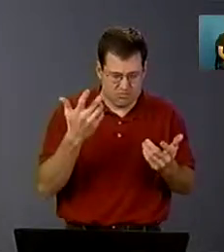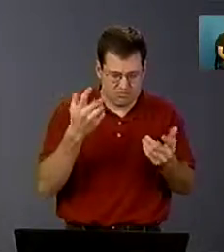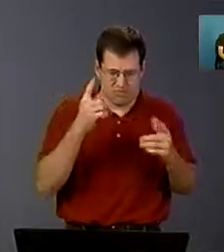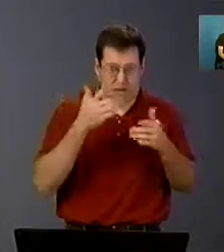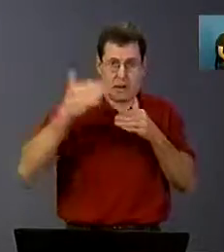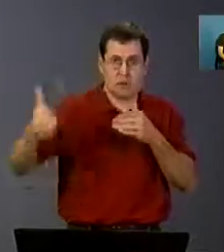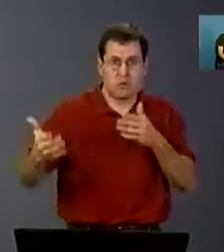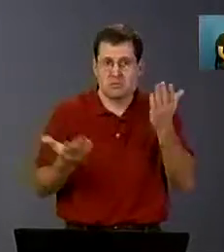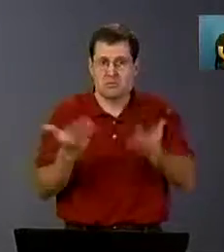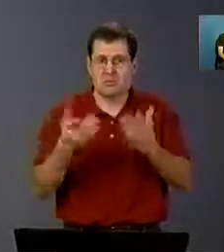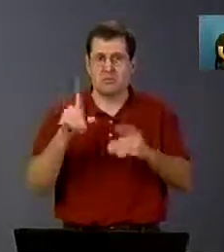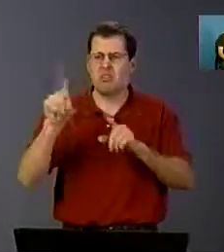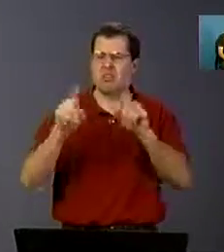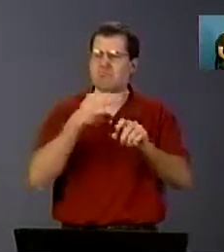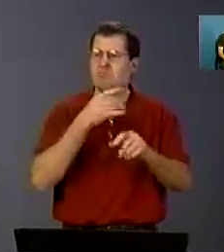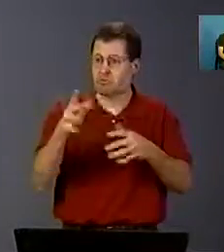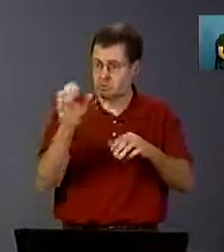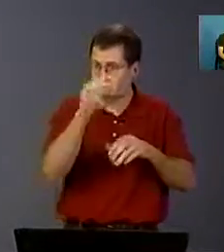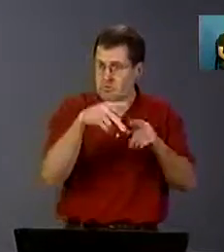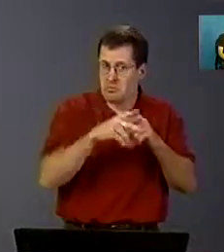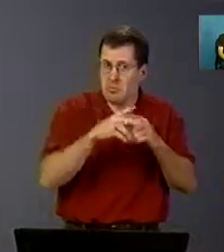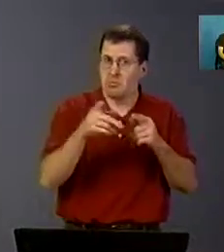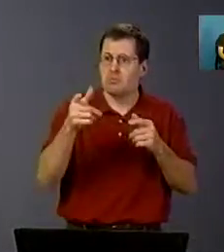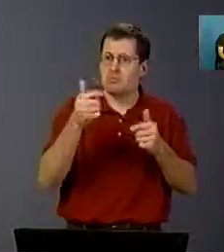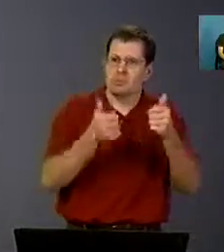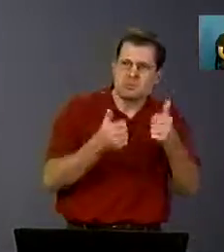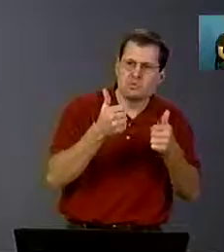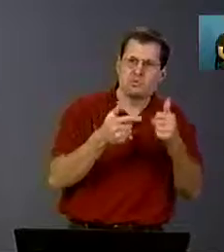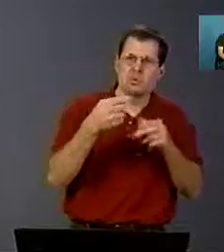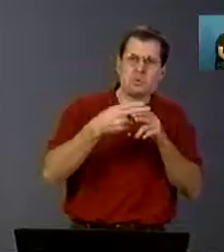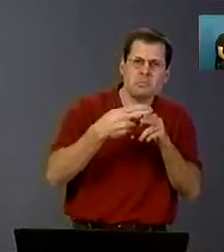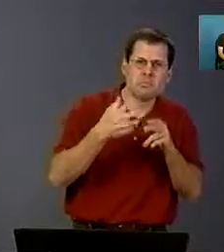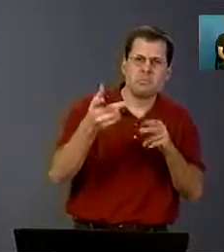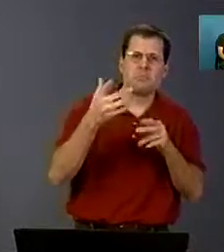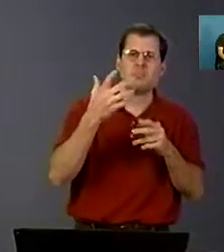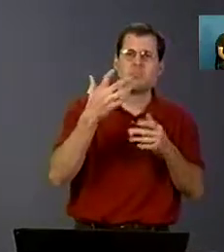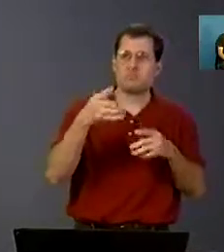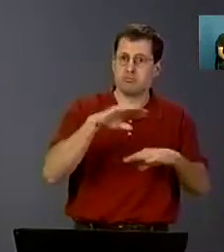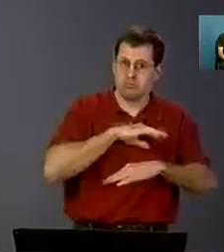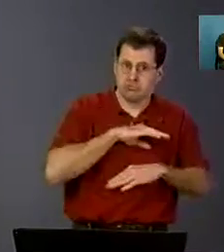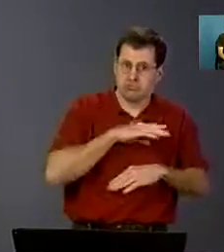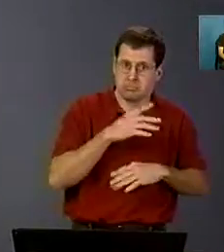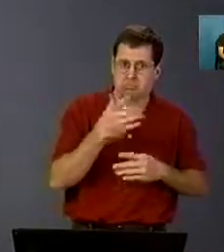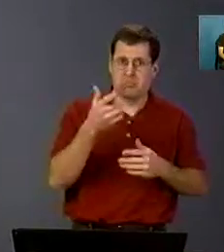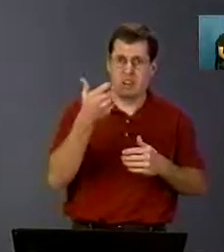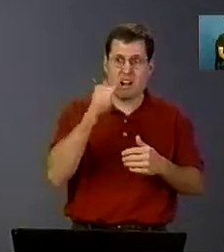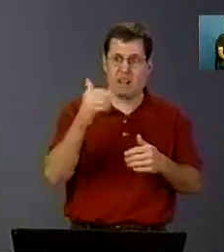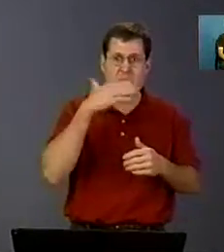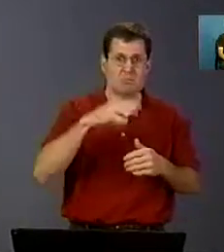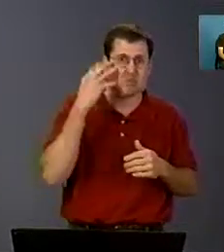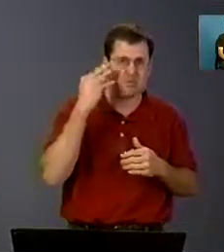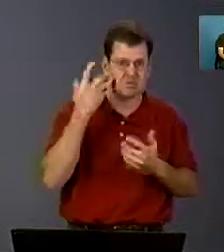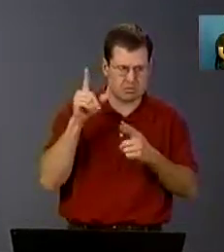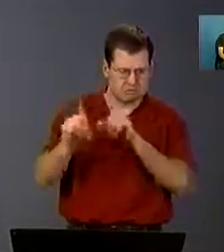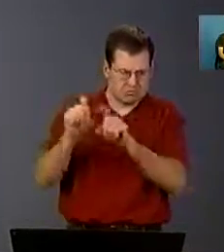But how do we go about finding a good mechanic? It's important to ask your friends, maybe someone in your company, ask about